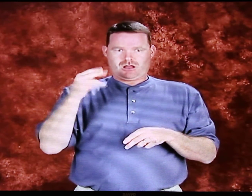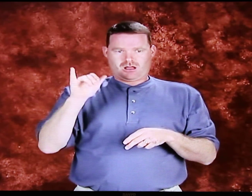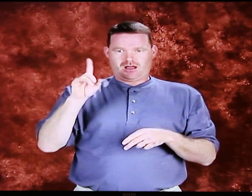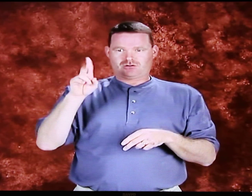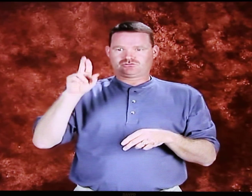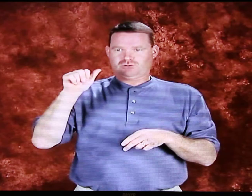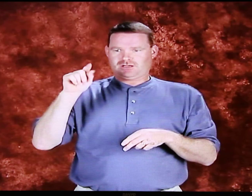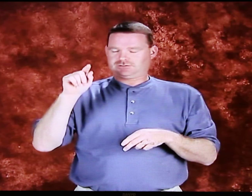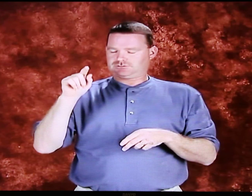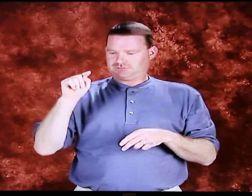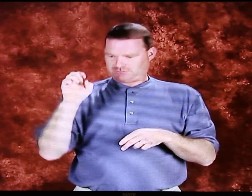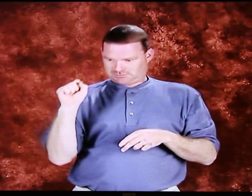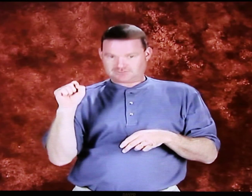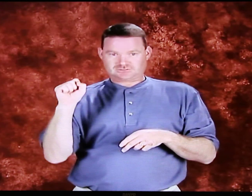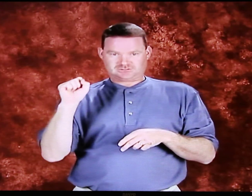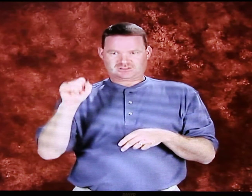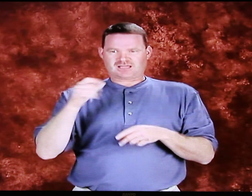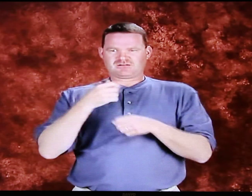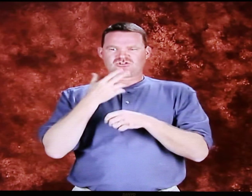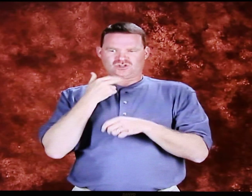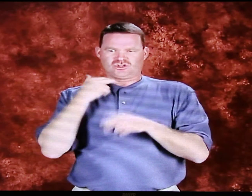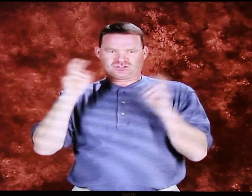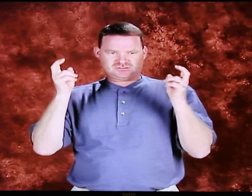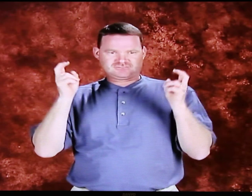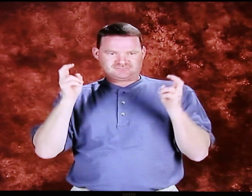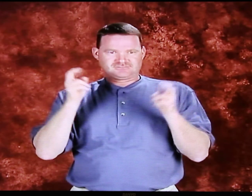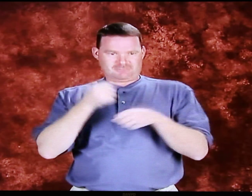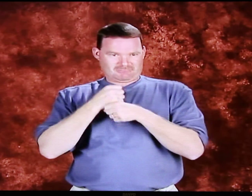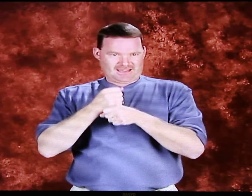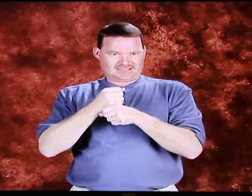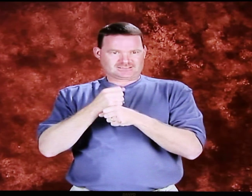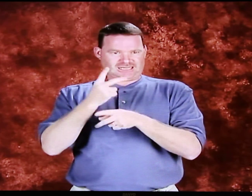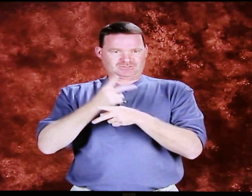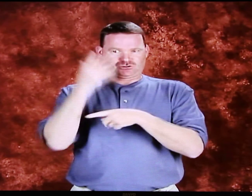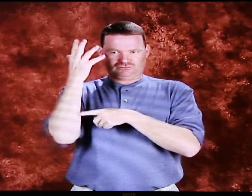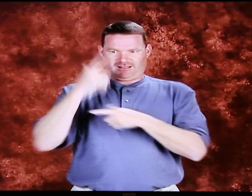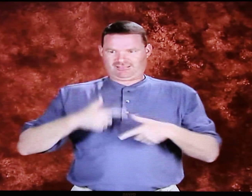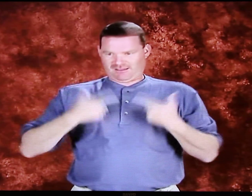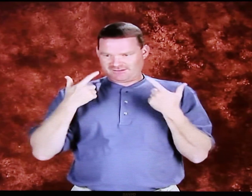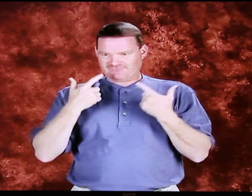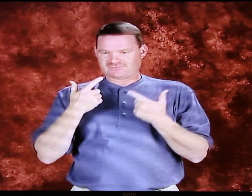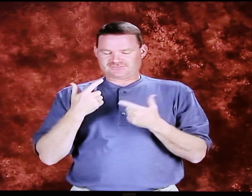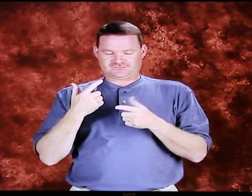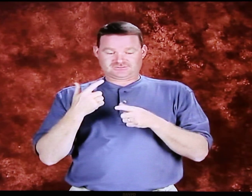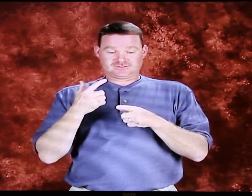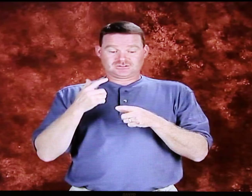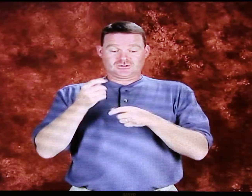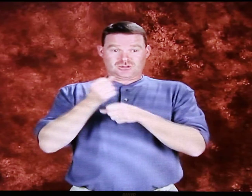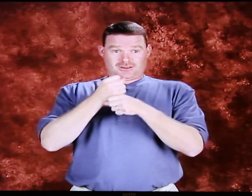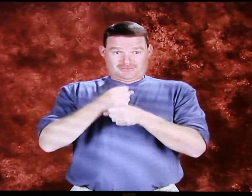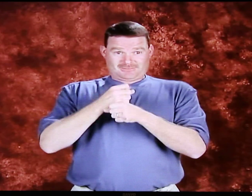it makes that carbohydrate. It's a type of sugar, and that's what it produces. It keeps the tree